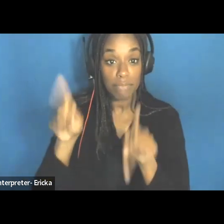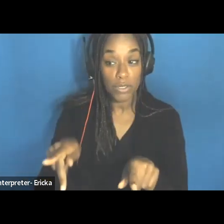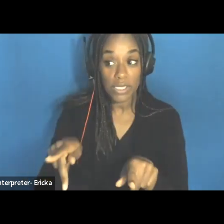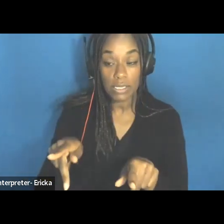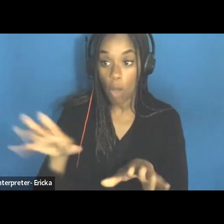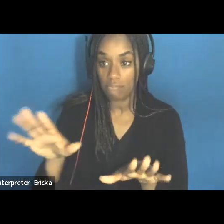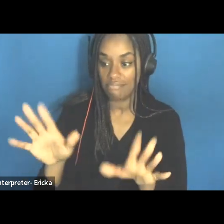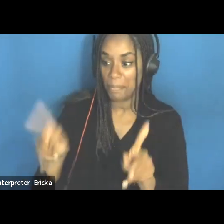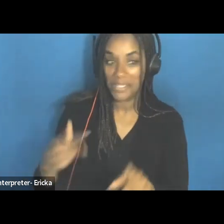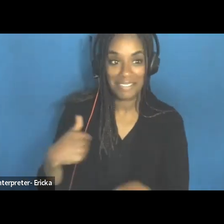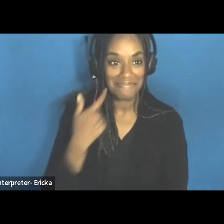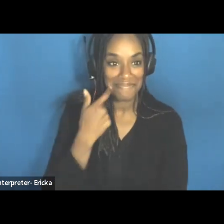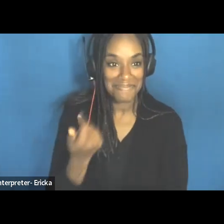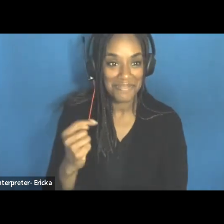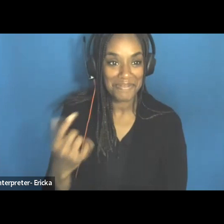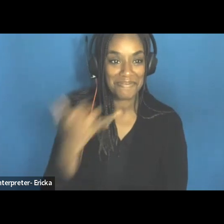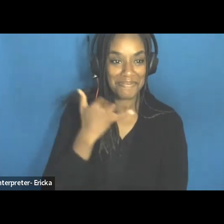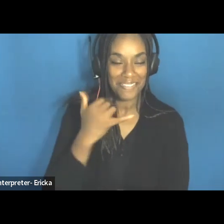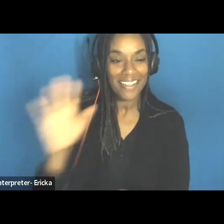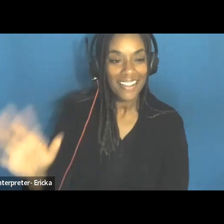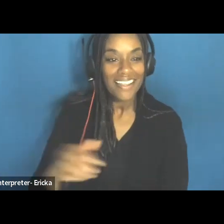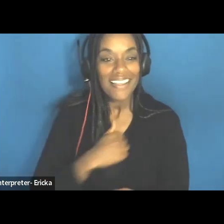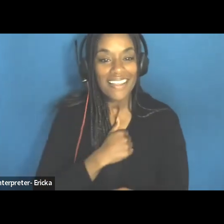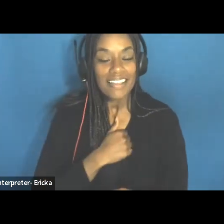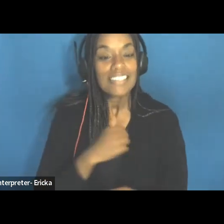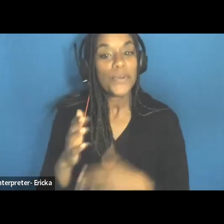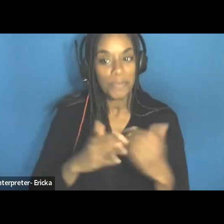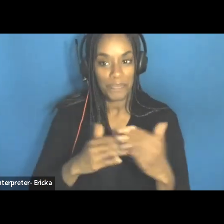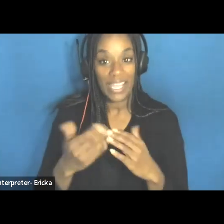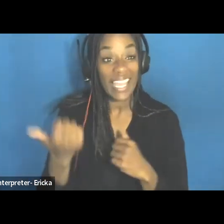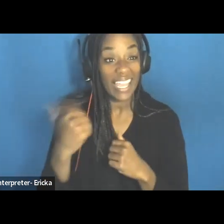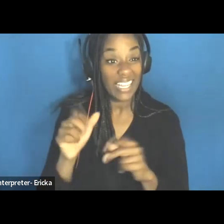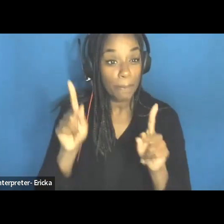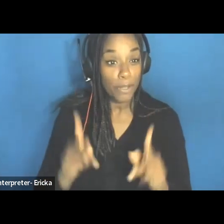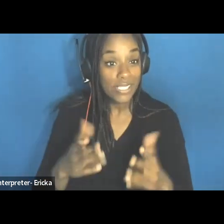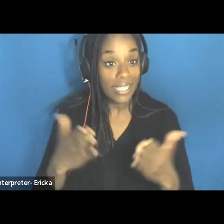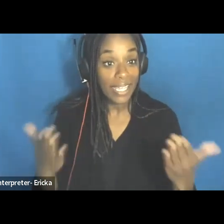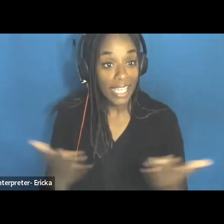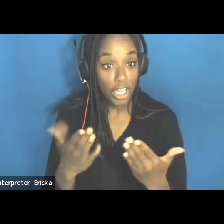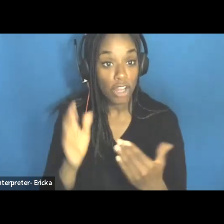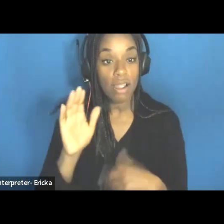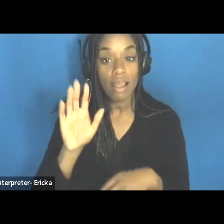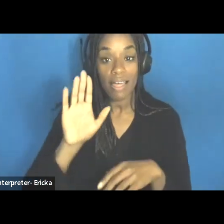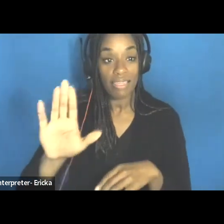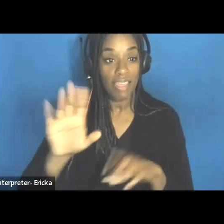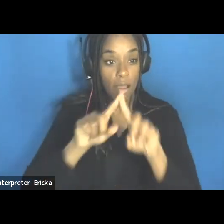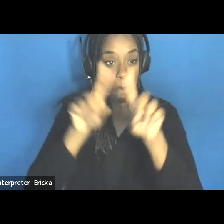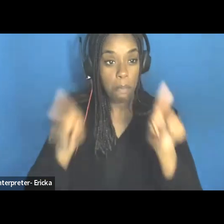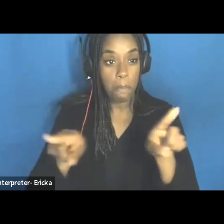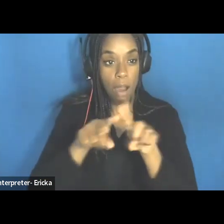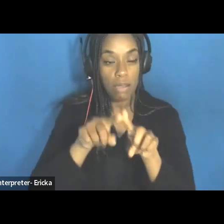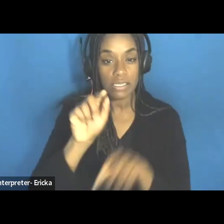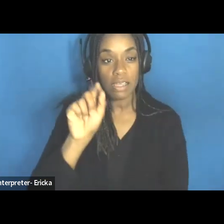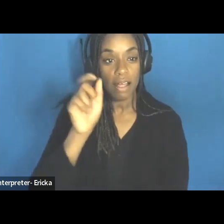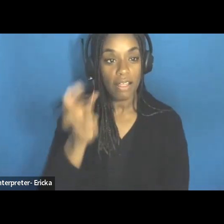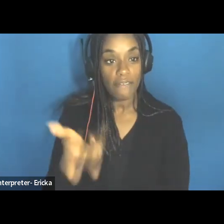somebody just tried to call me. You can also go to any participants and choose the three dots next to their name and choose